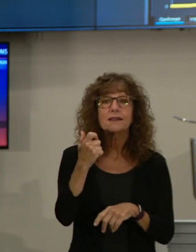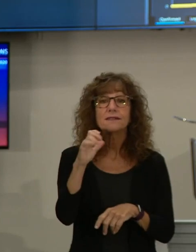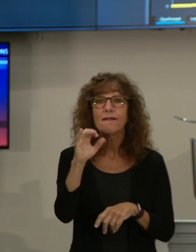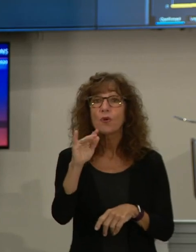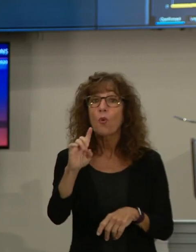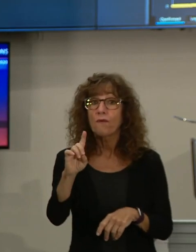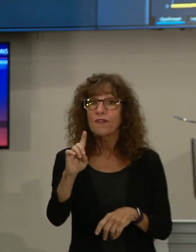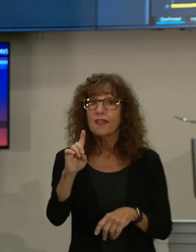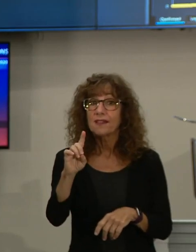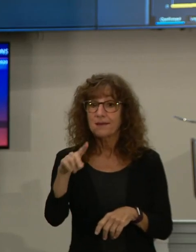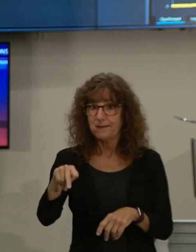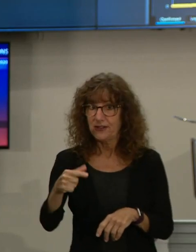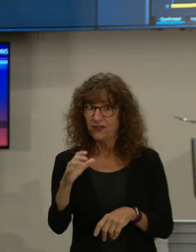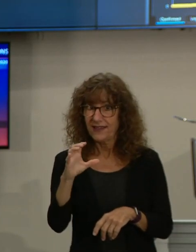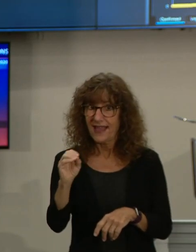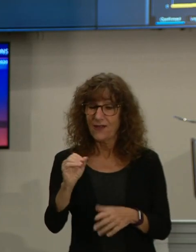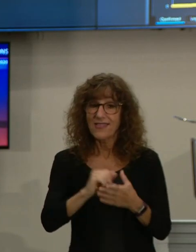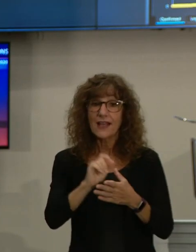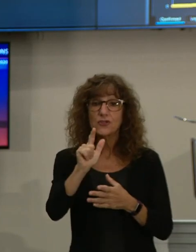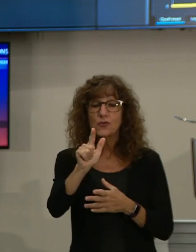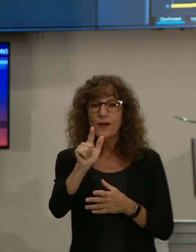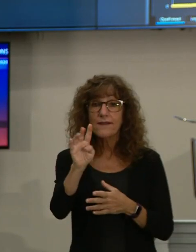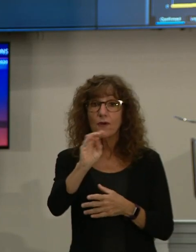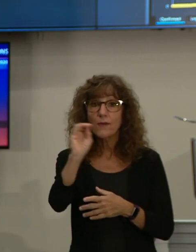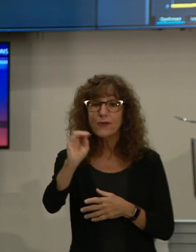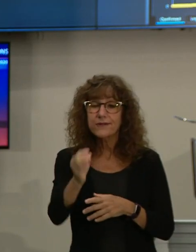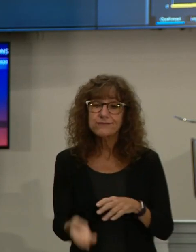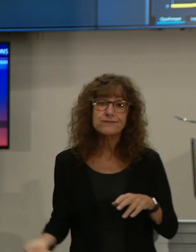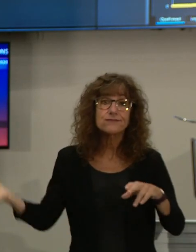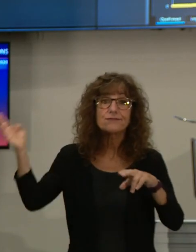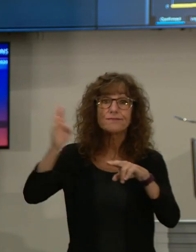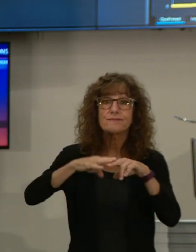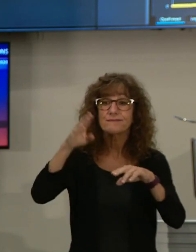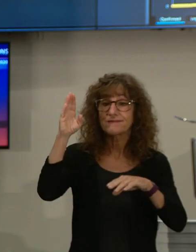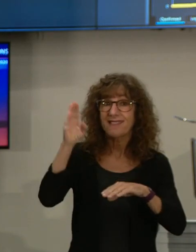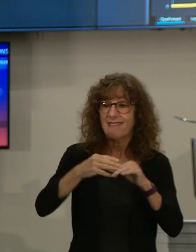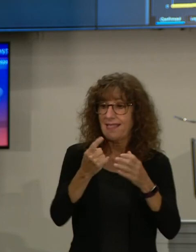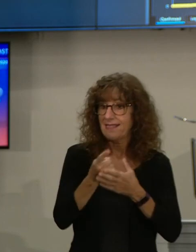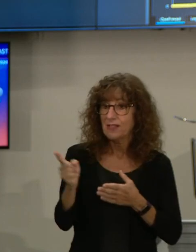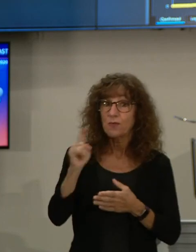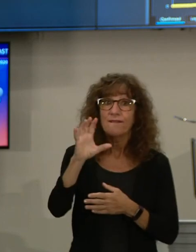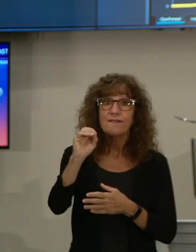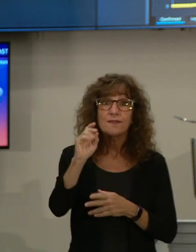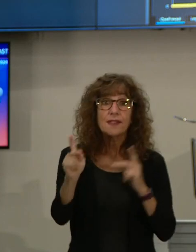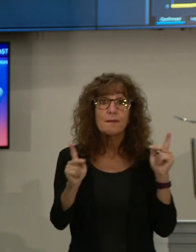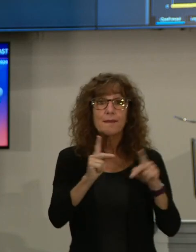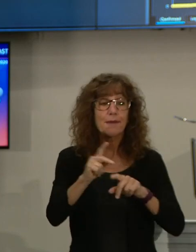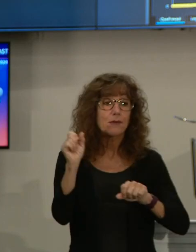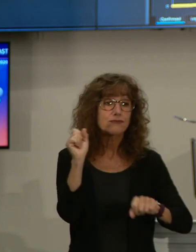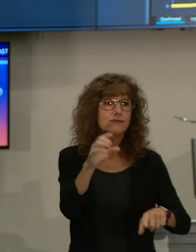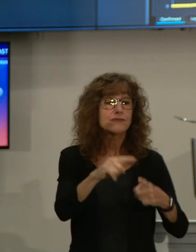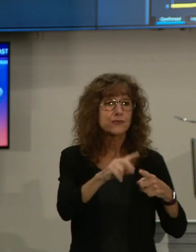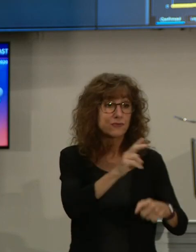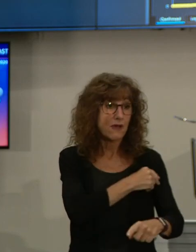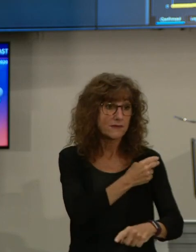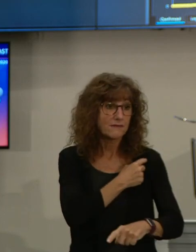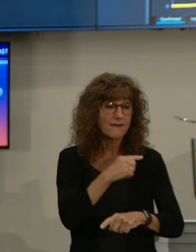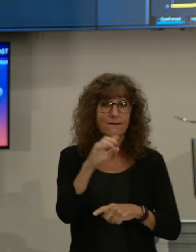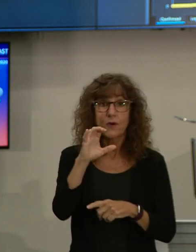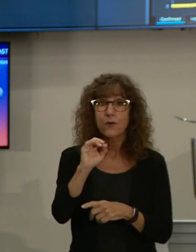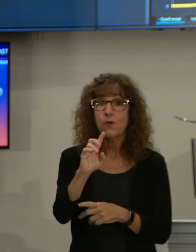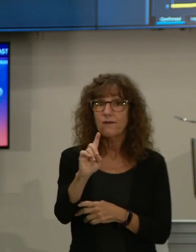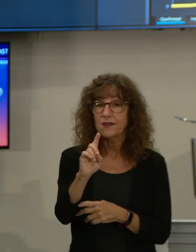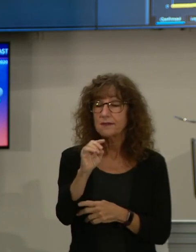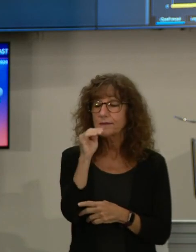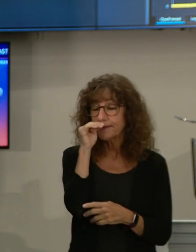county. That's a 24% jump from the previous week, with 50 people who were hospitalized for COVID.